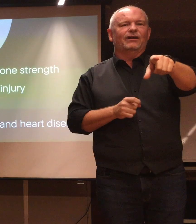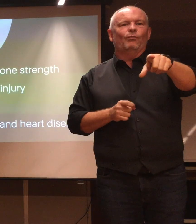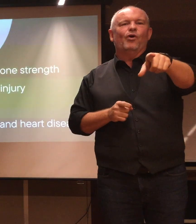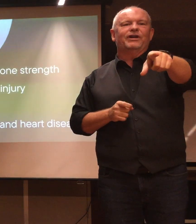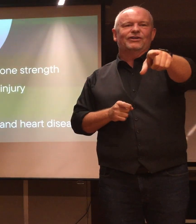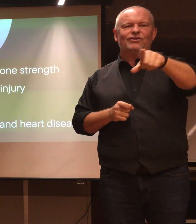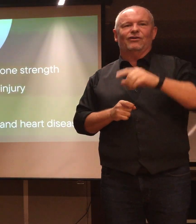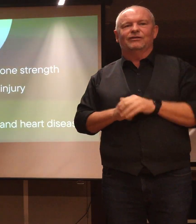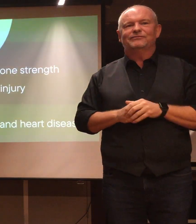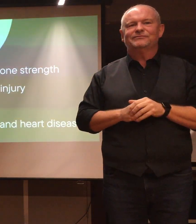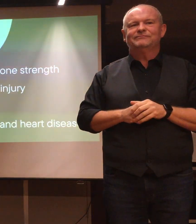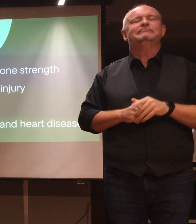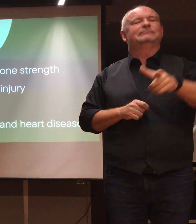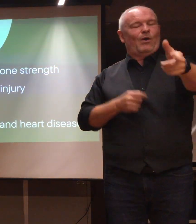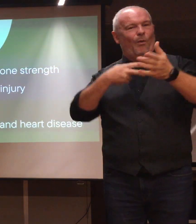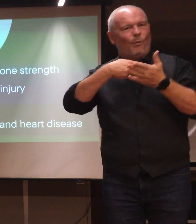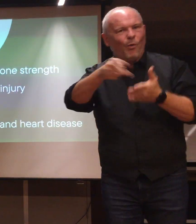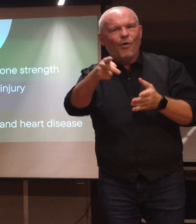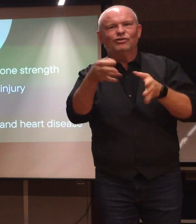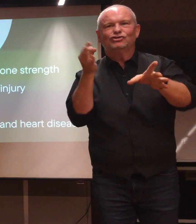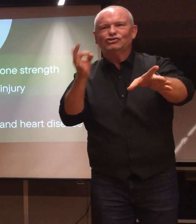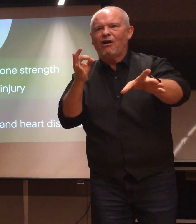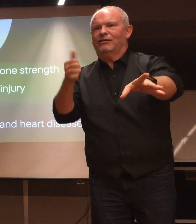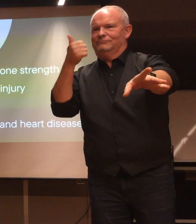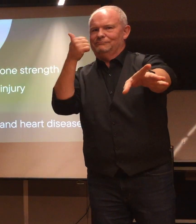What kind of exercise? Walking the dog. Walking the dog.